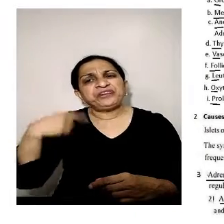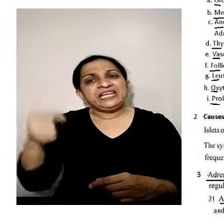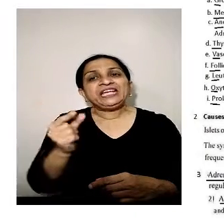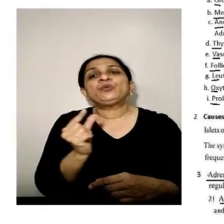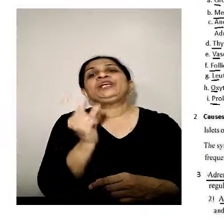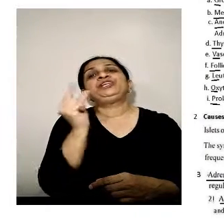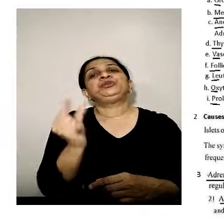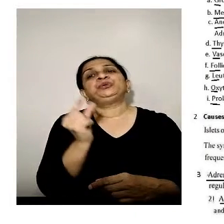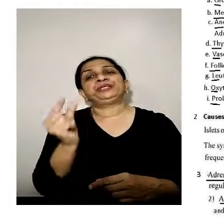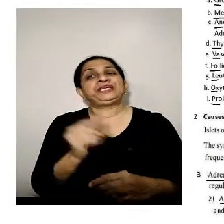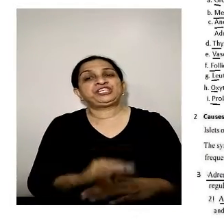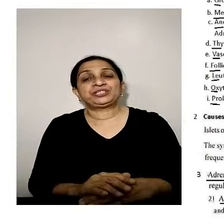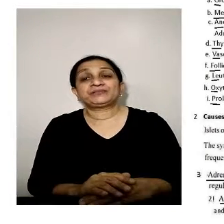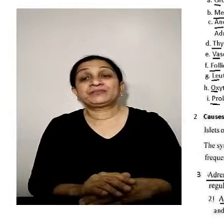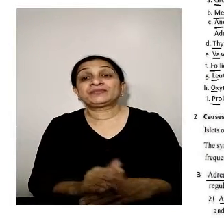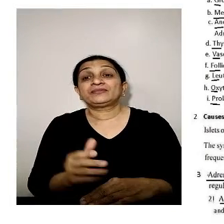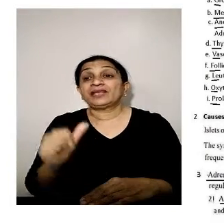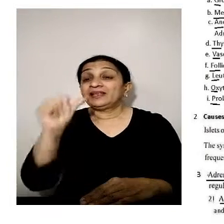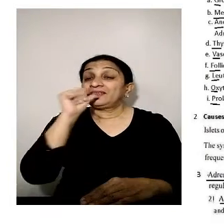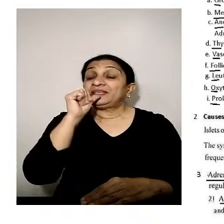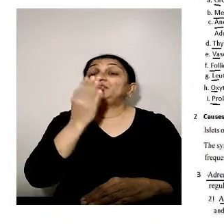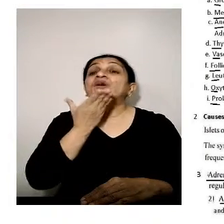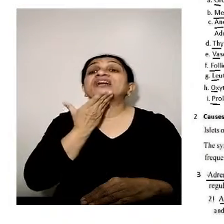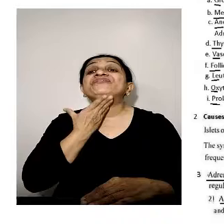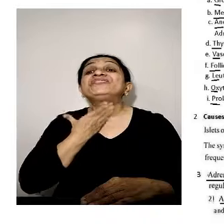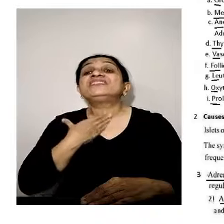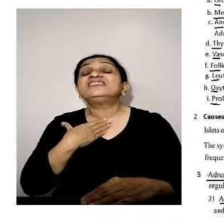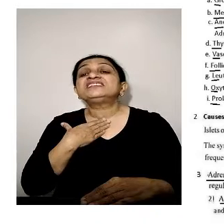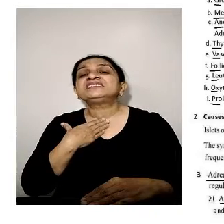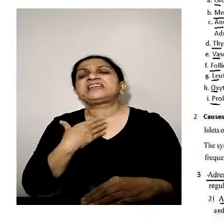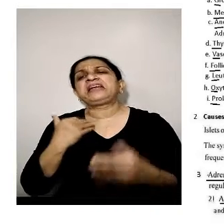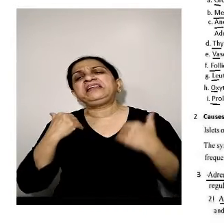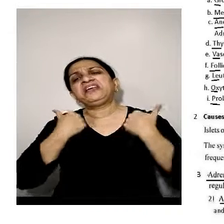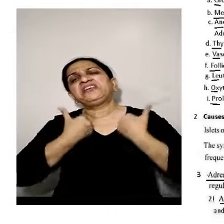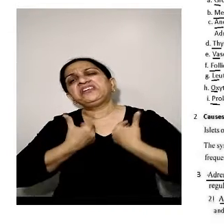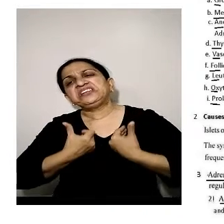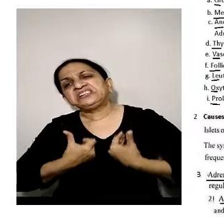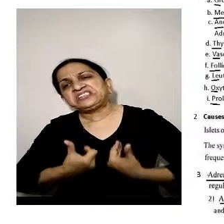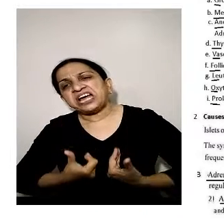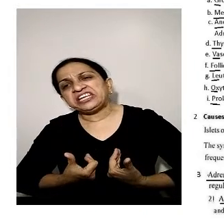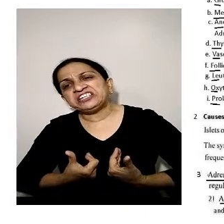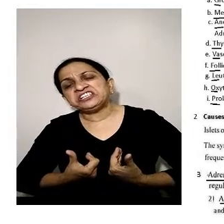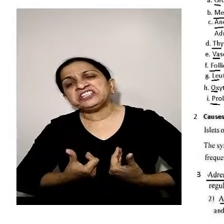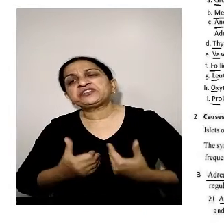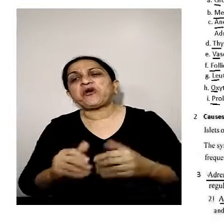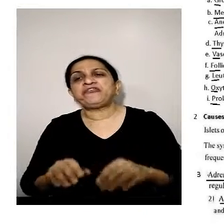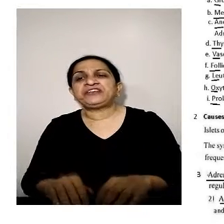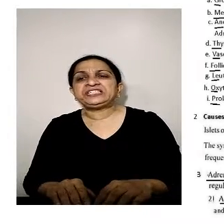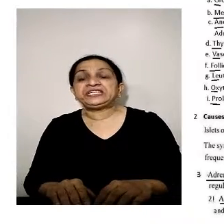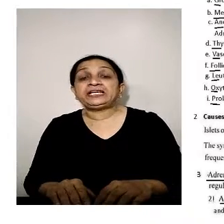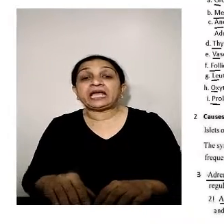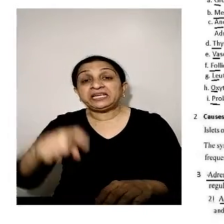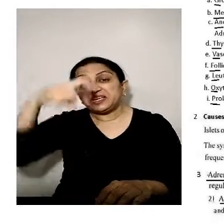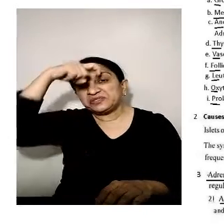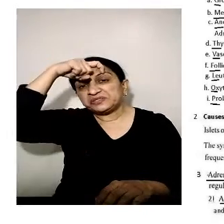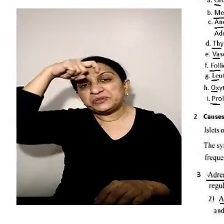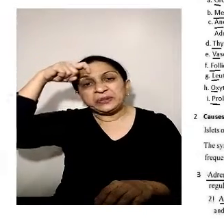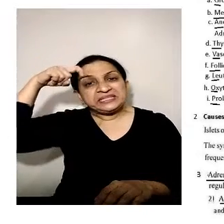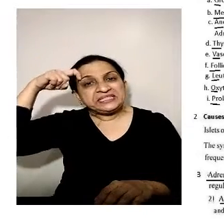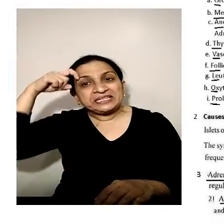and frequent urination. Then you have thirst and tiredness or fatigue